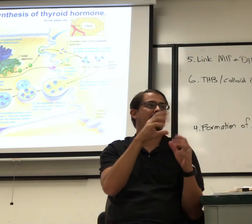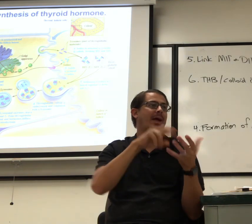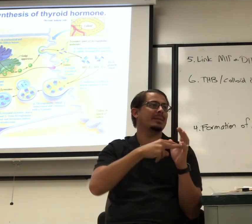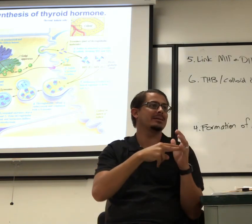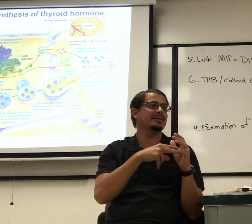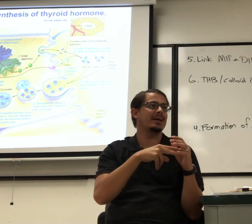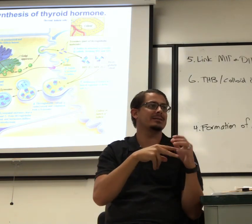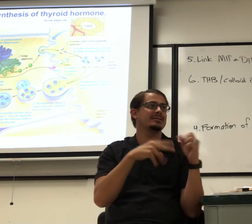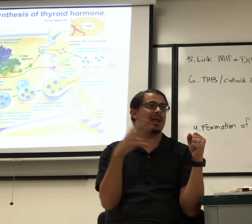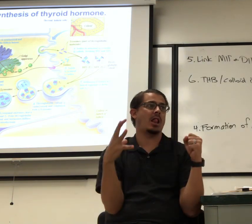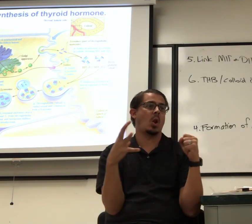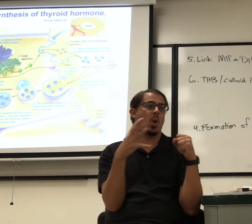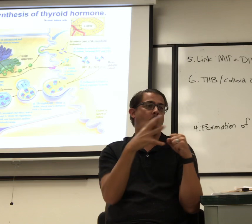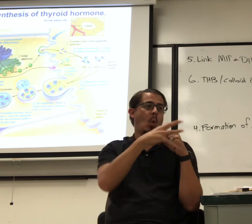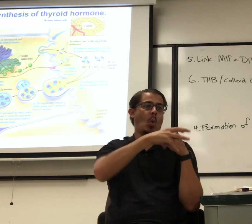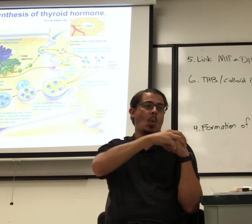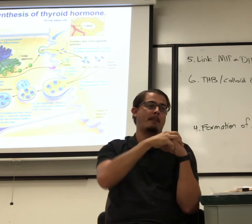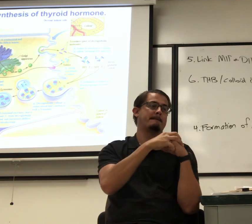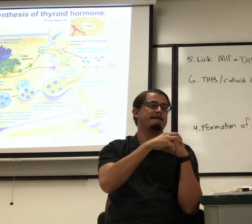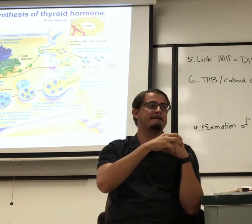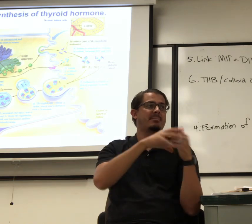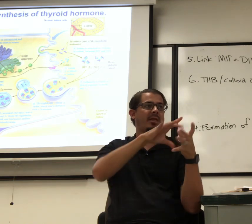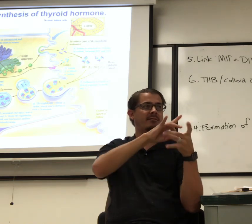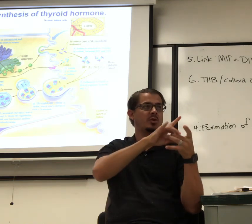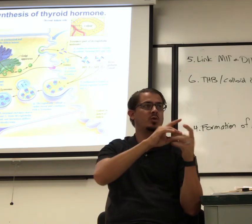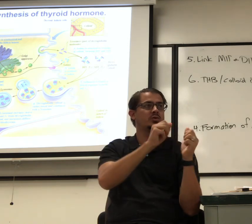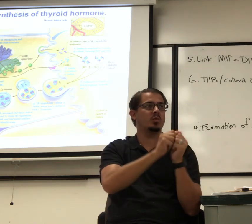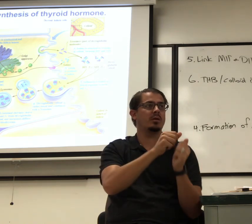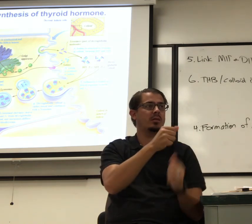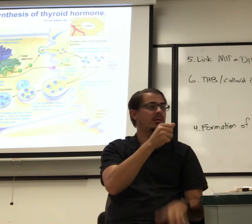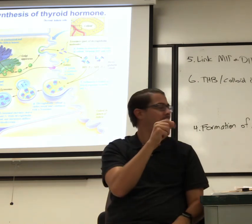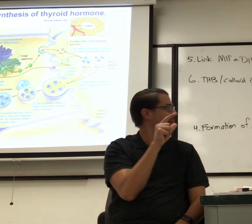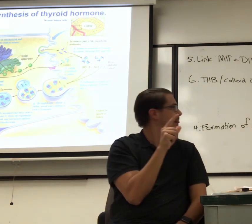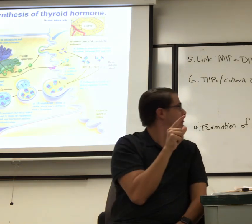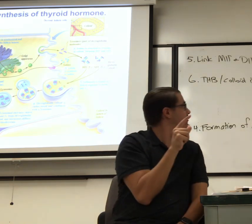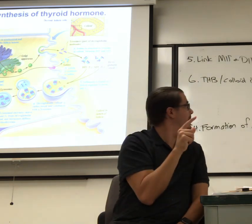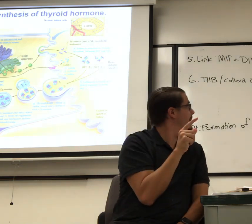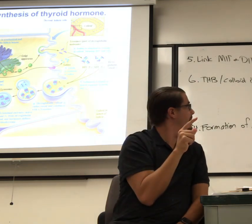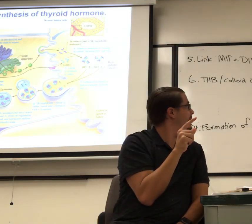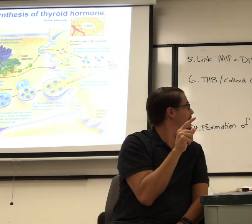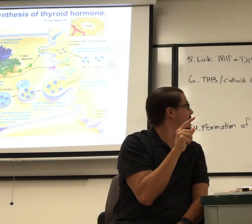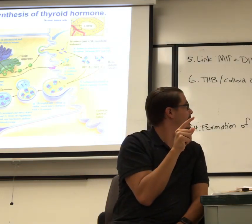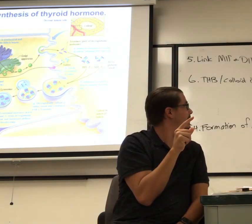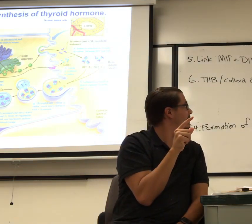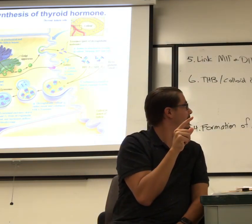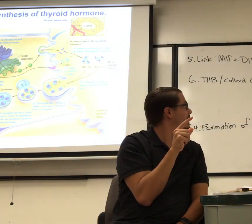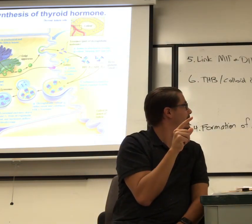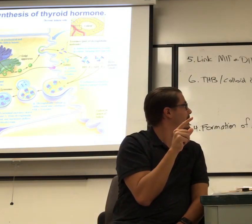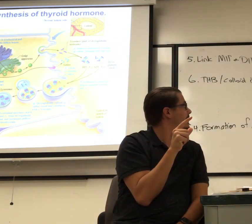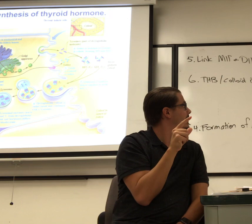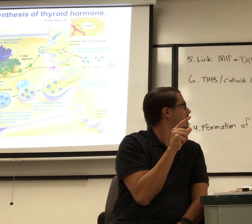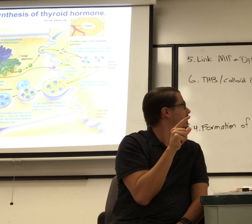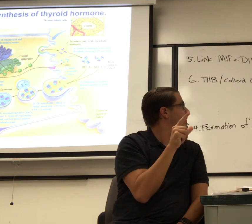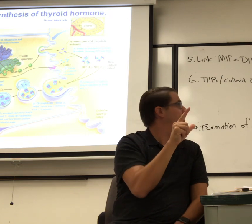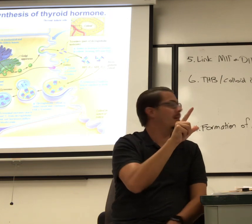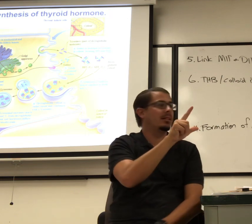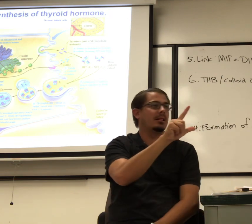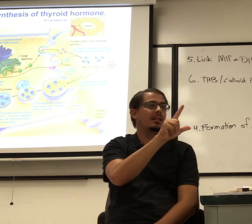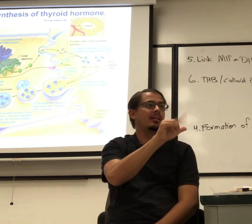endocytosed by the follicle cell. I won't write that, but endocytosed means cell is taking it in. Fuse